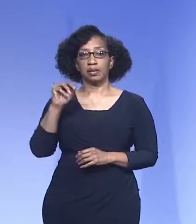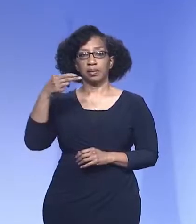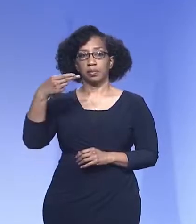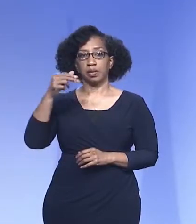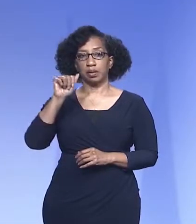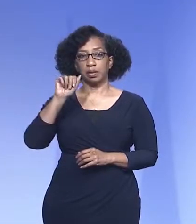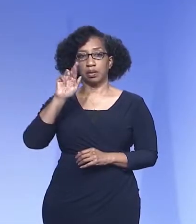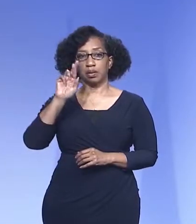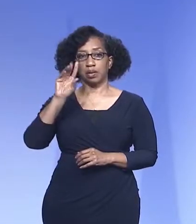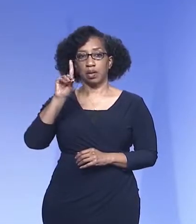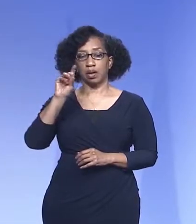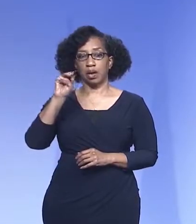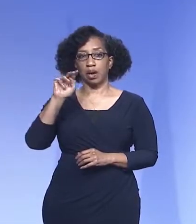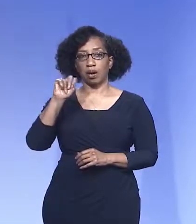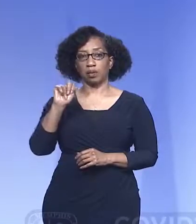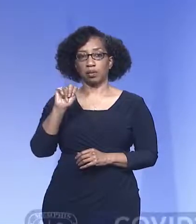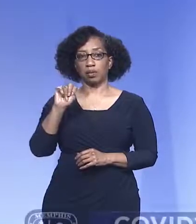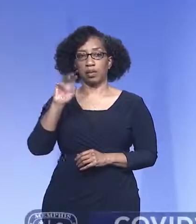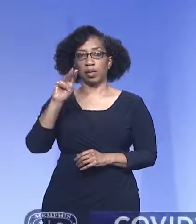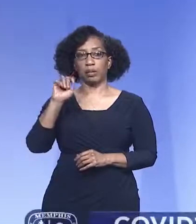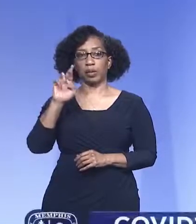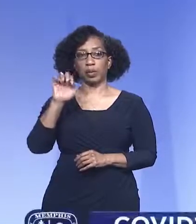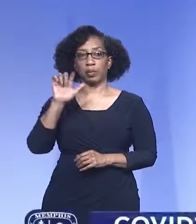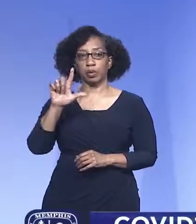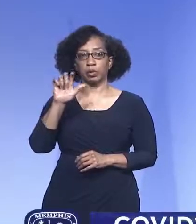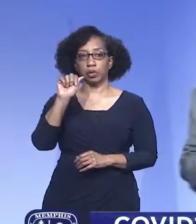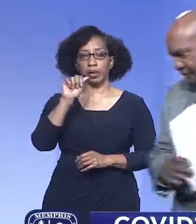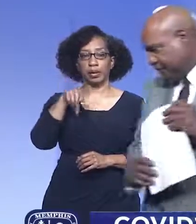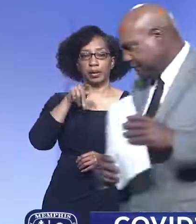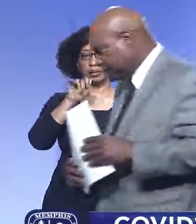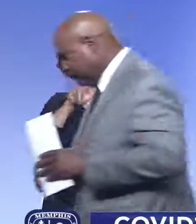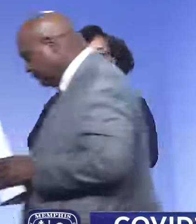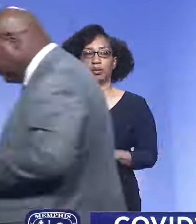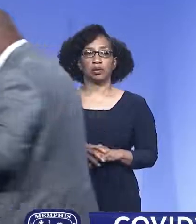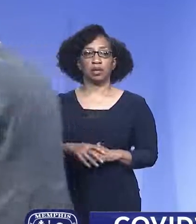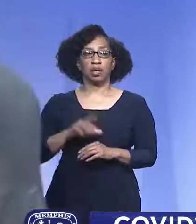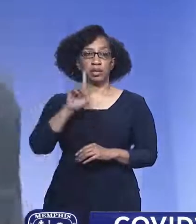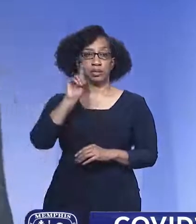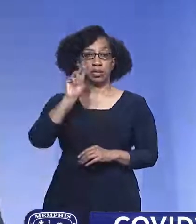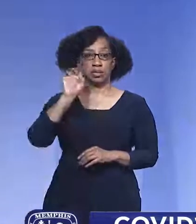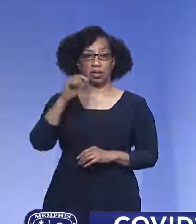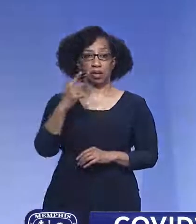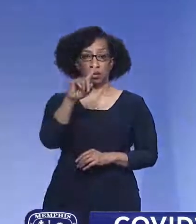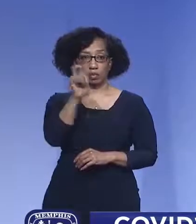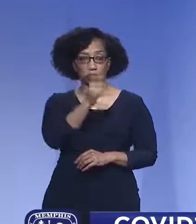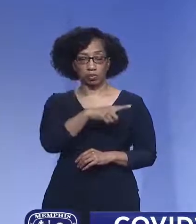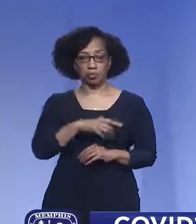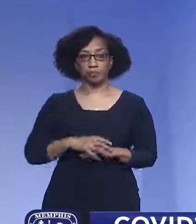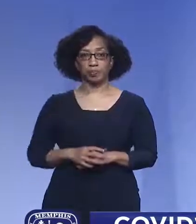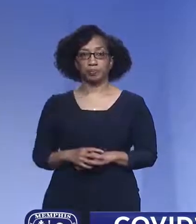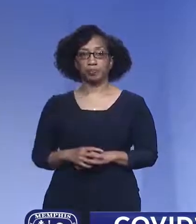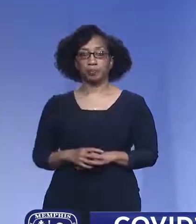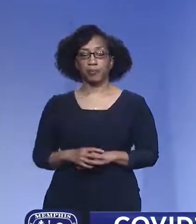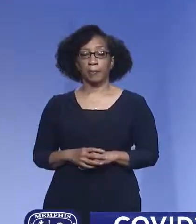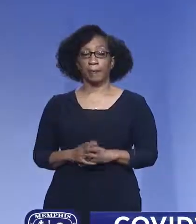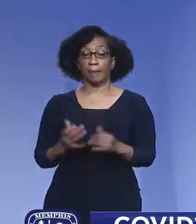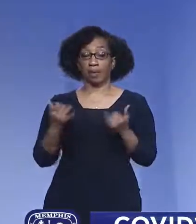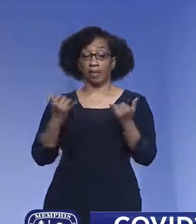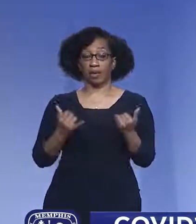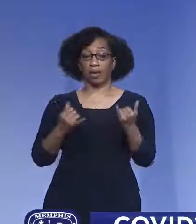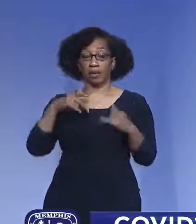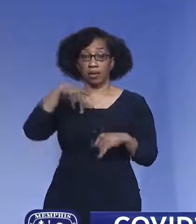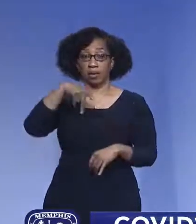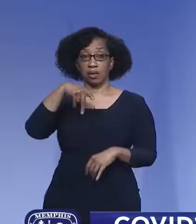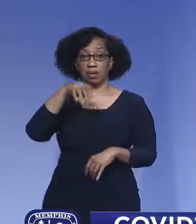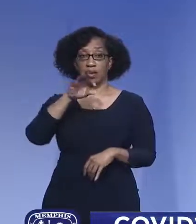Doug, my first question is for you, and then I have a question for Dr. Randolph. Doug, how is the city going to change now that Pfizer is